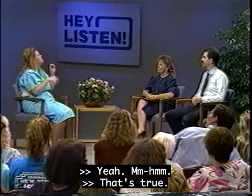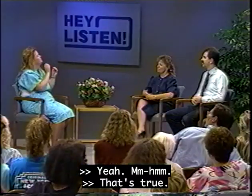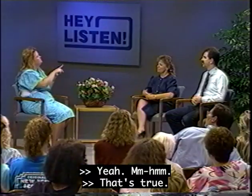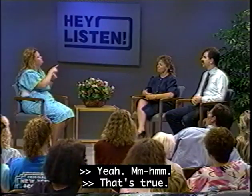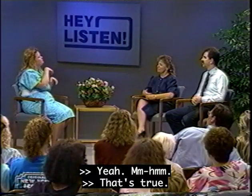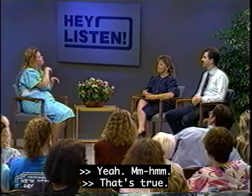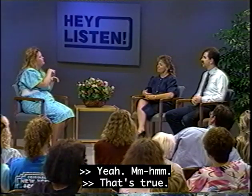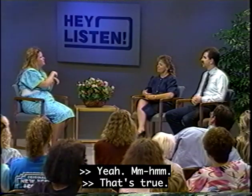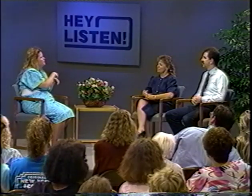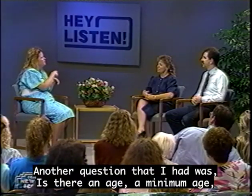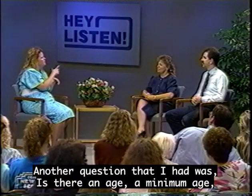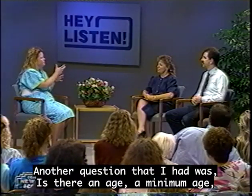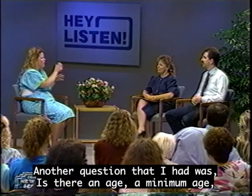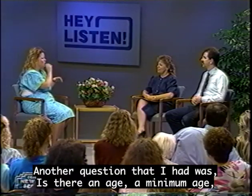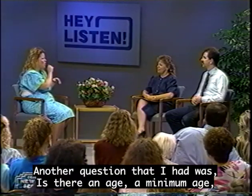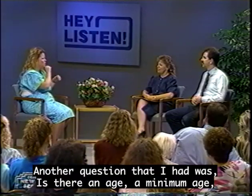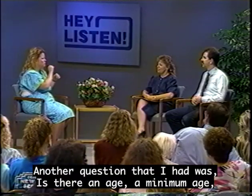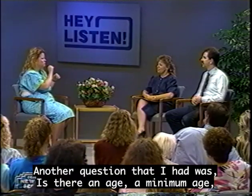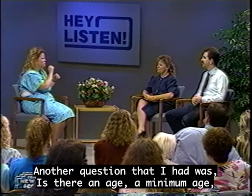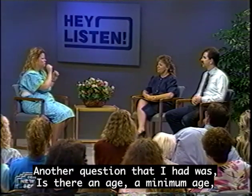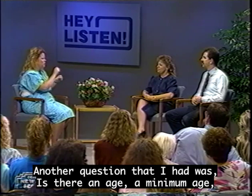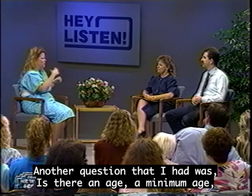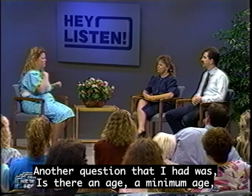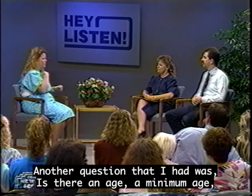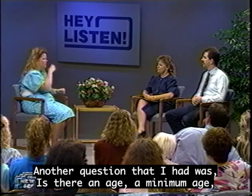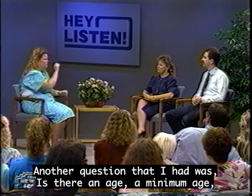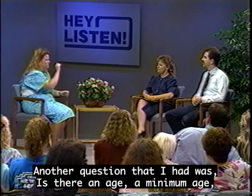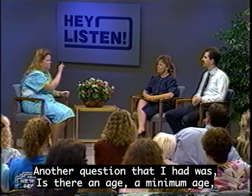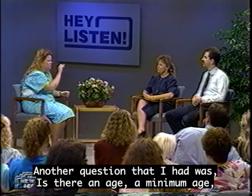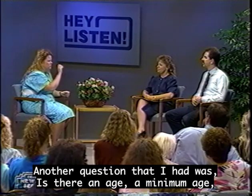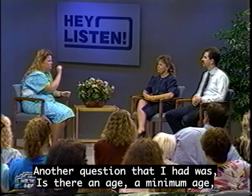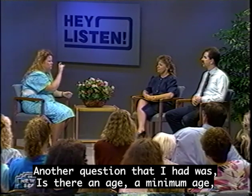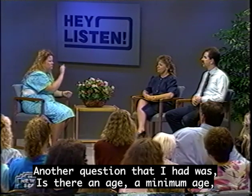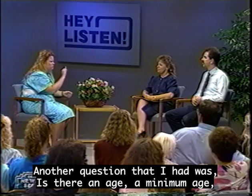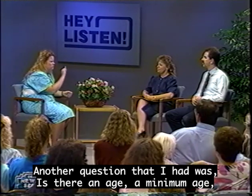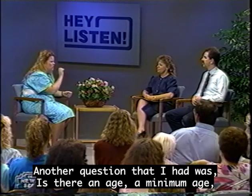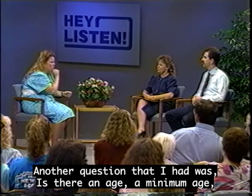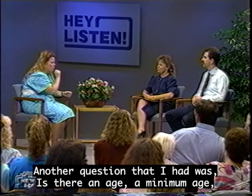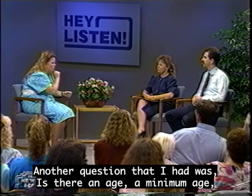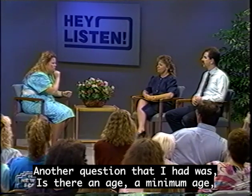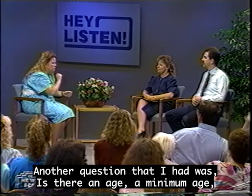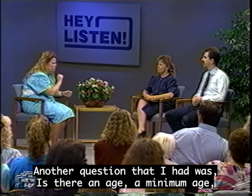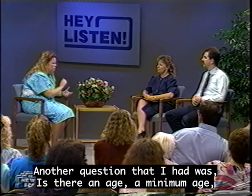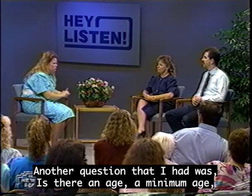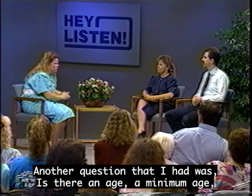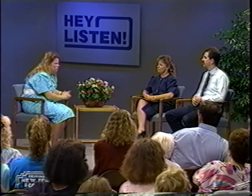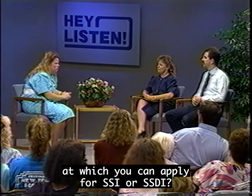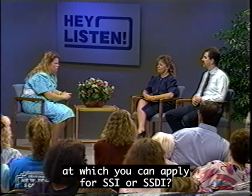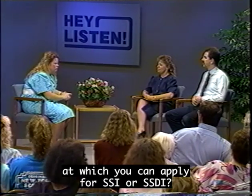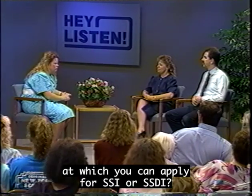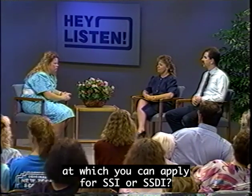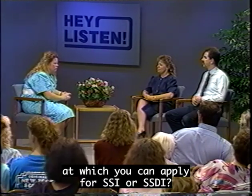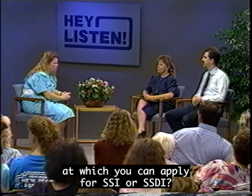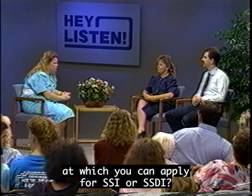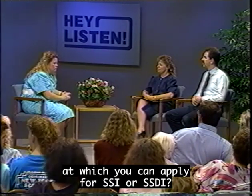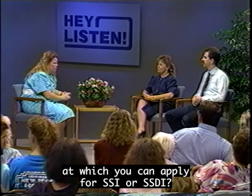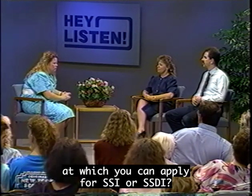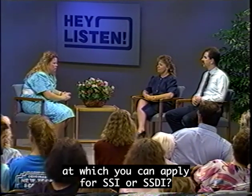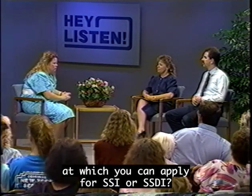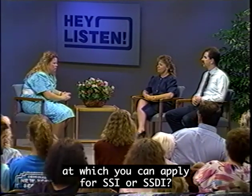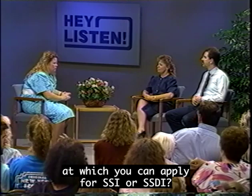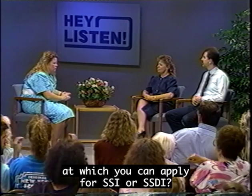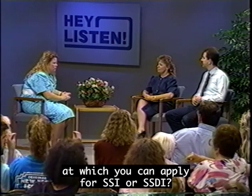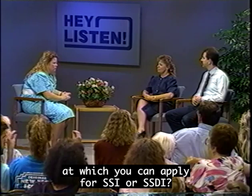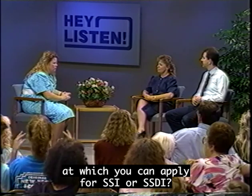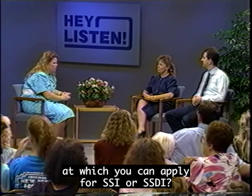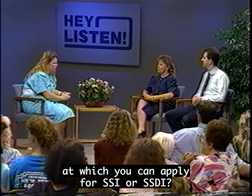Mm-hmm. That's true. Another question that I had was, is there an age that, a minimum age at which you can apply for